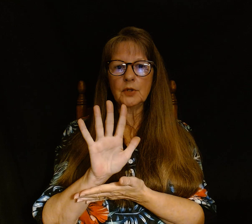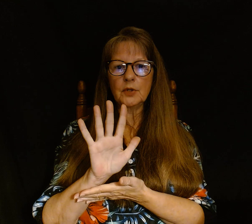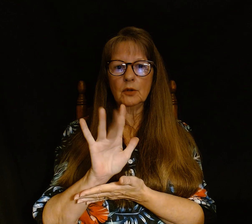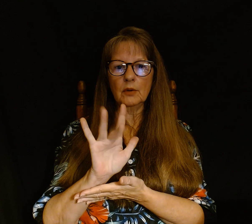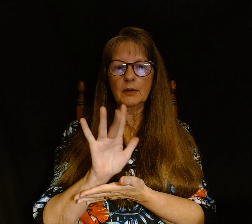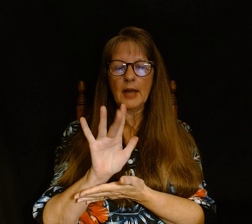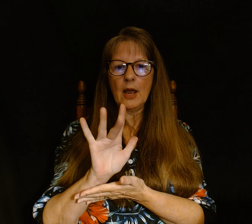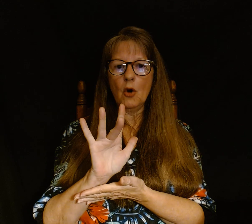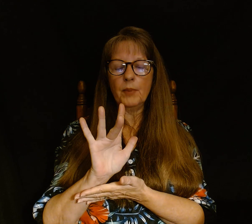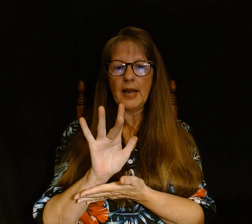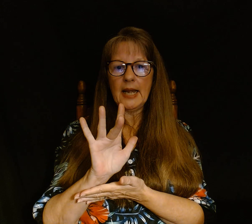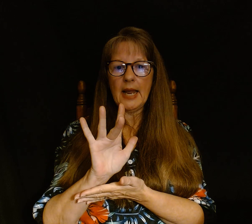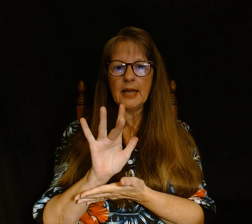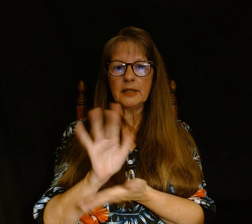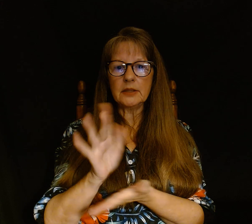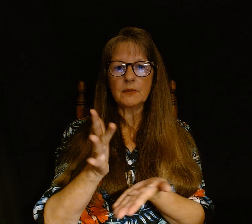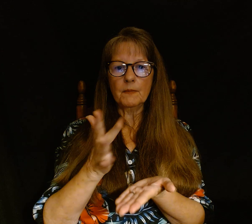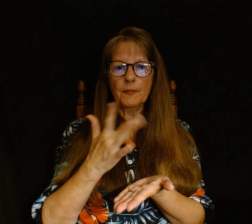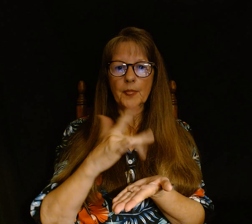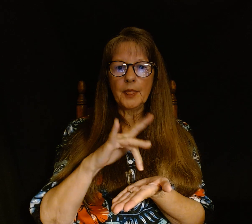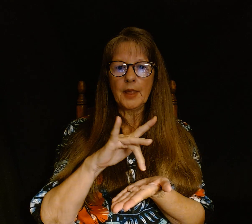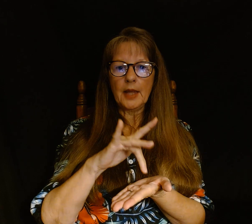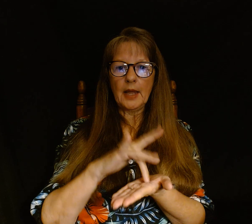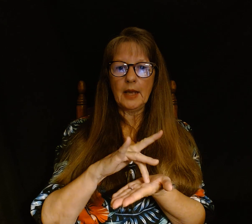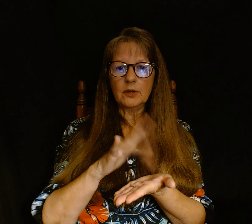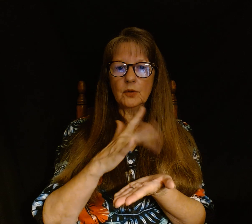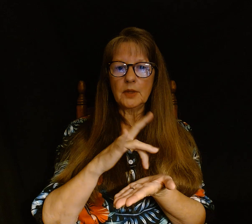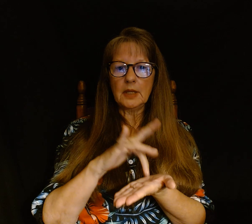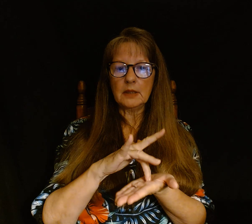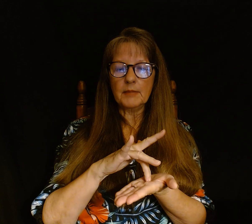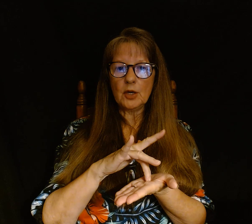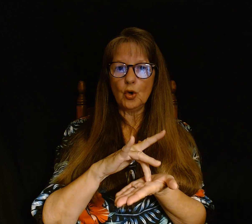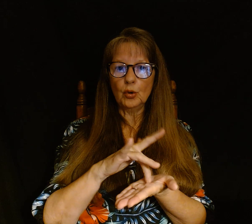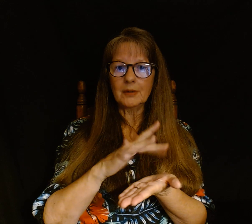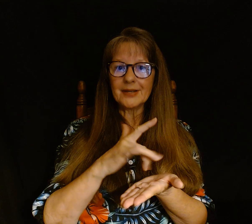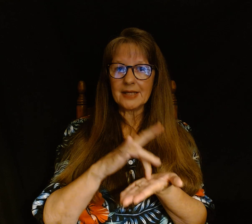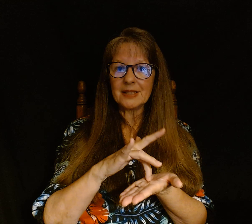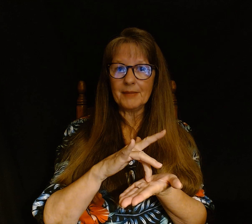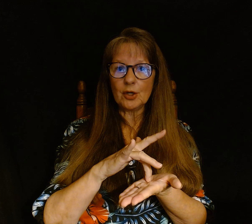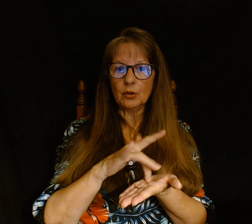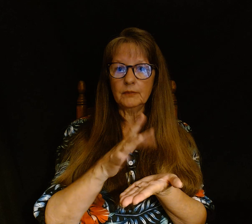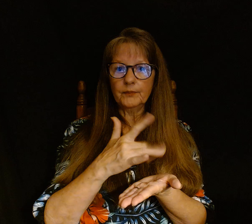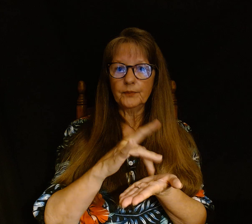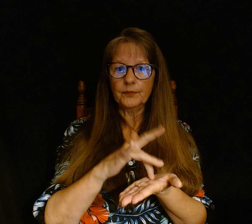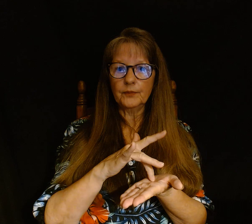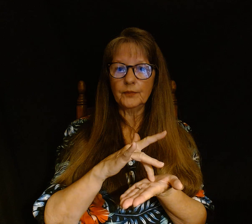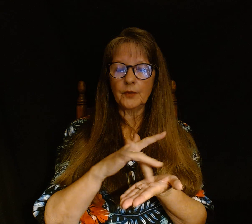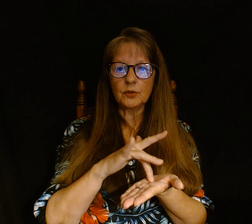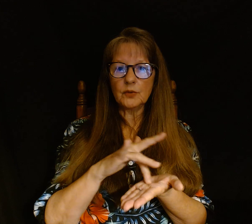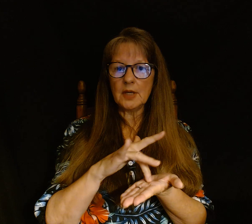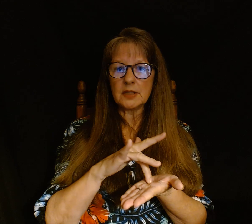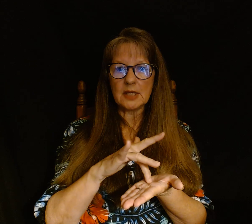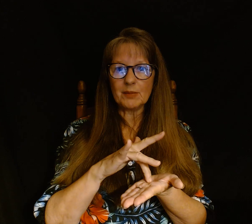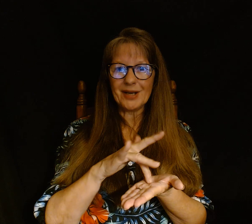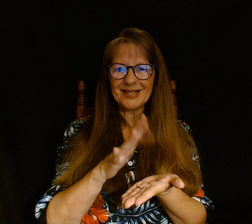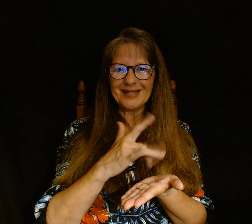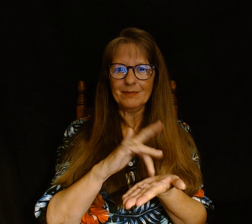your open 8 hand and do it in the middle, because that's the middle. Don't do this. That's medicine.